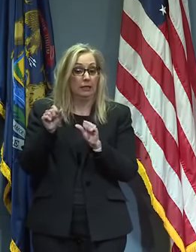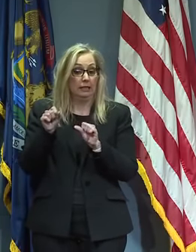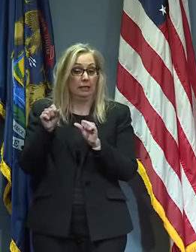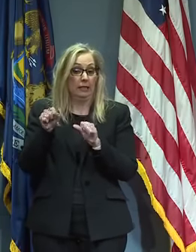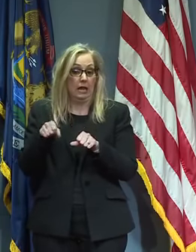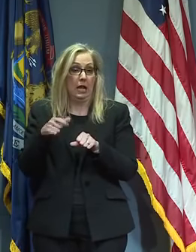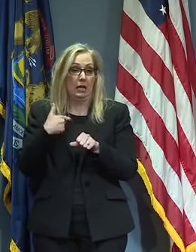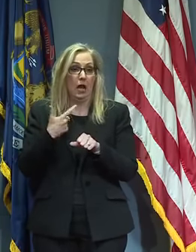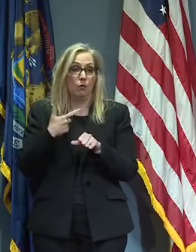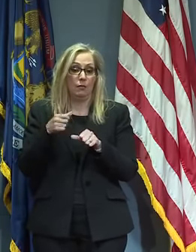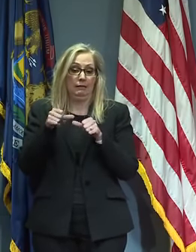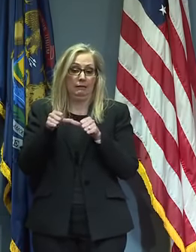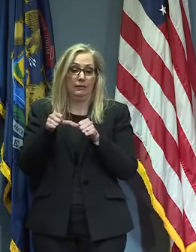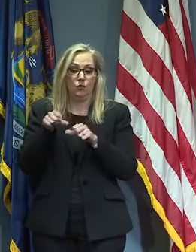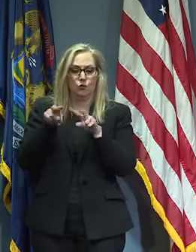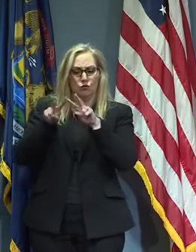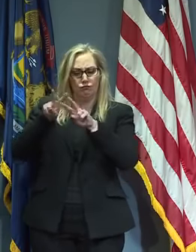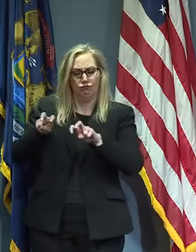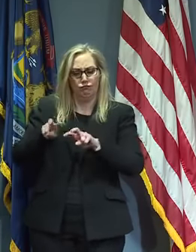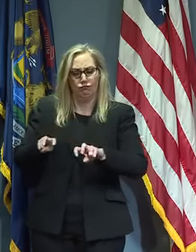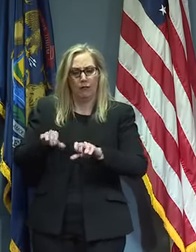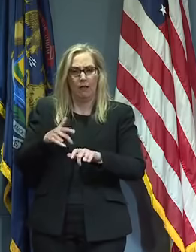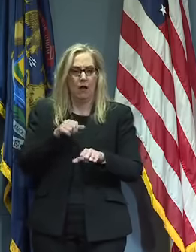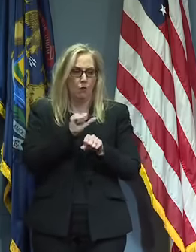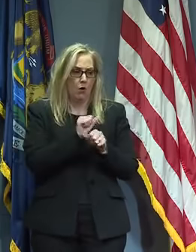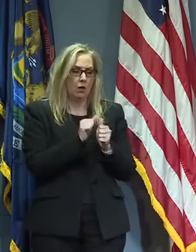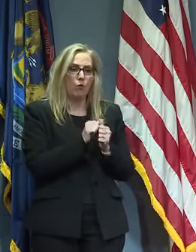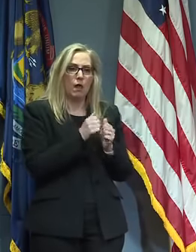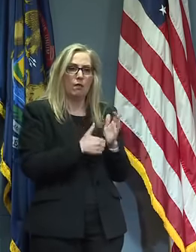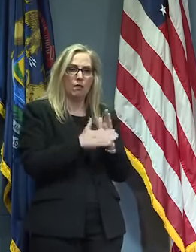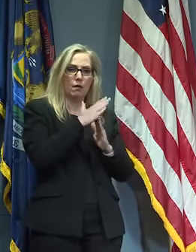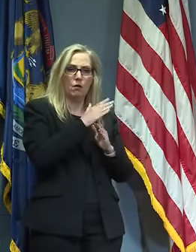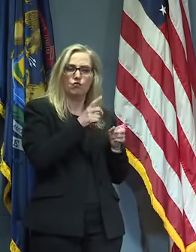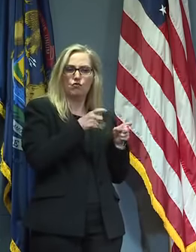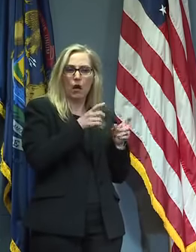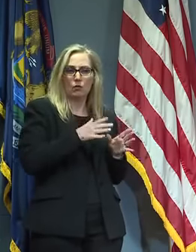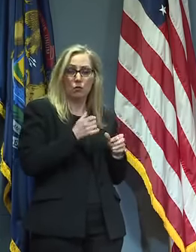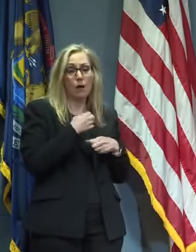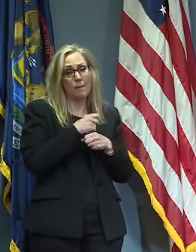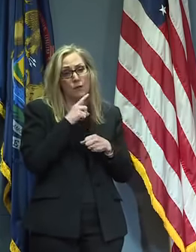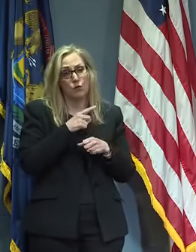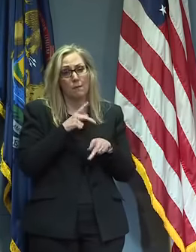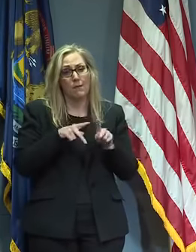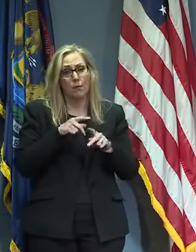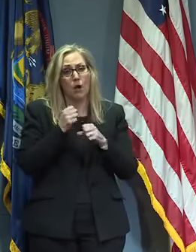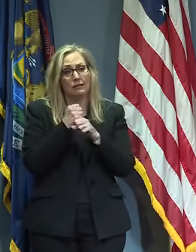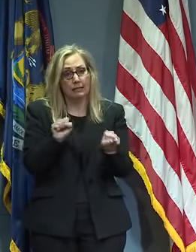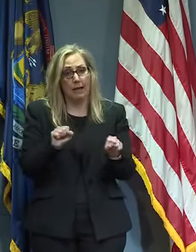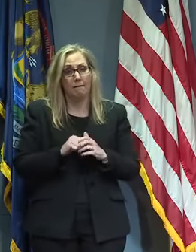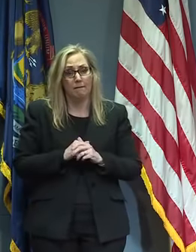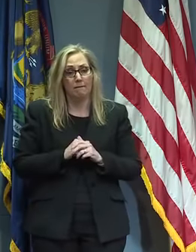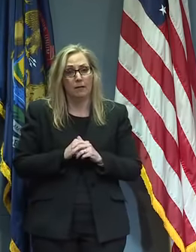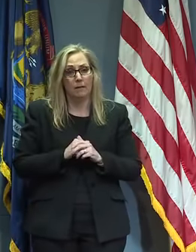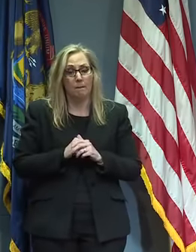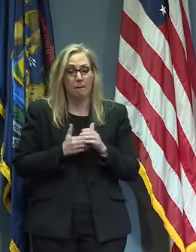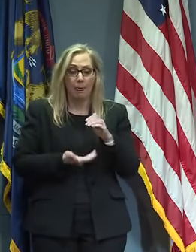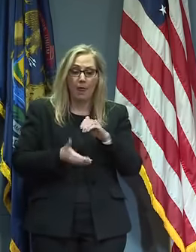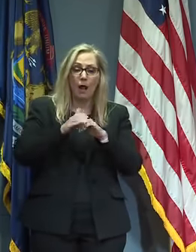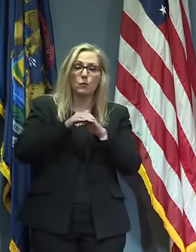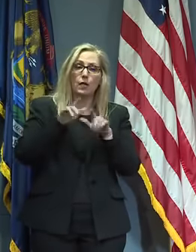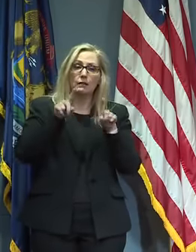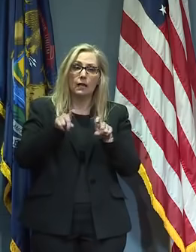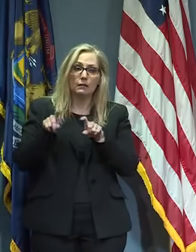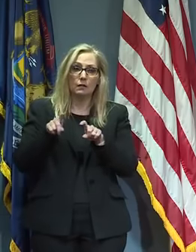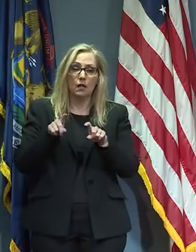be continuing to look at that and working closely with the director. We want to keep people safe, and the upgraded testing and ability